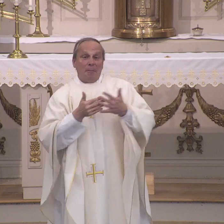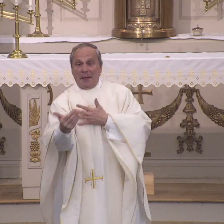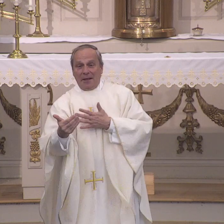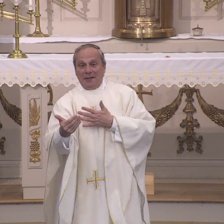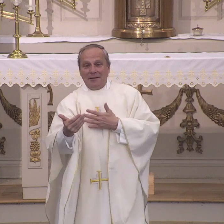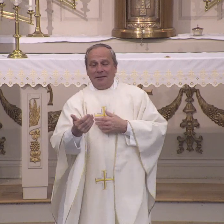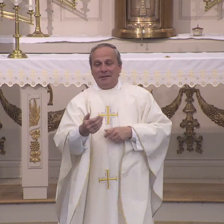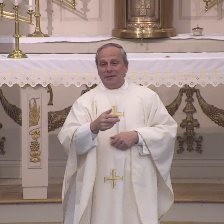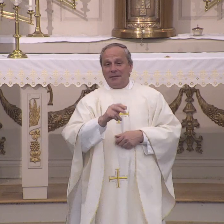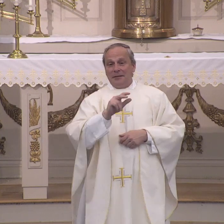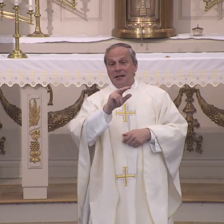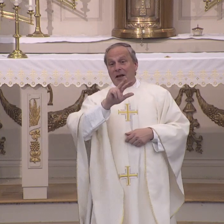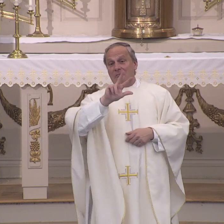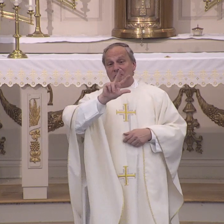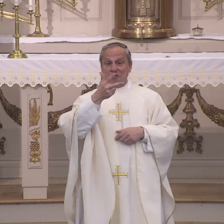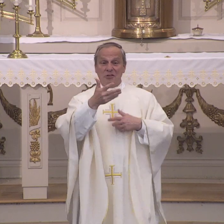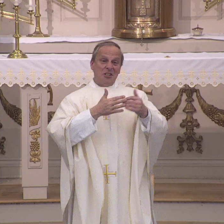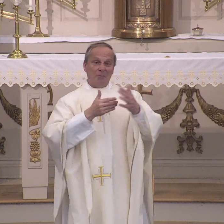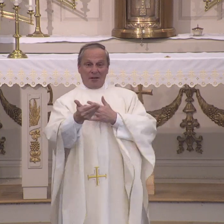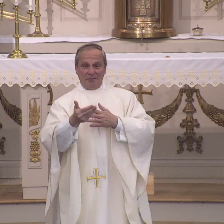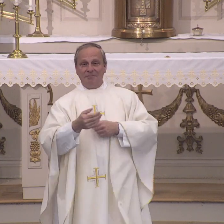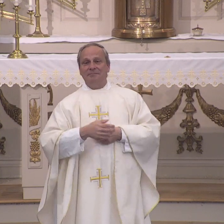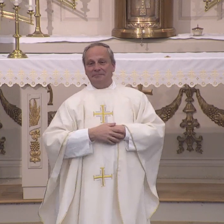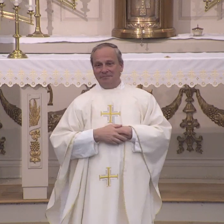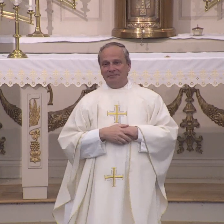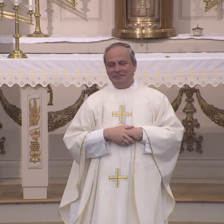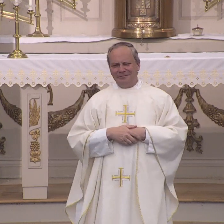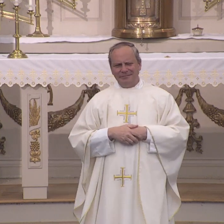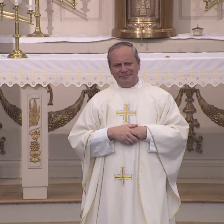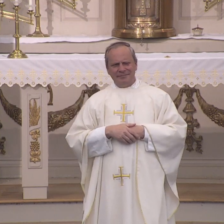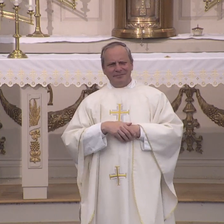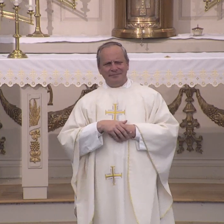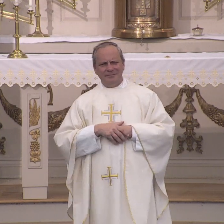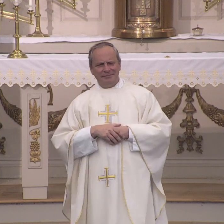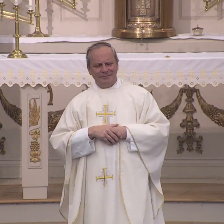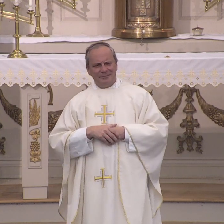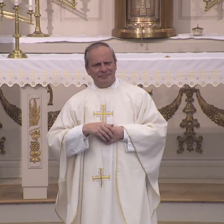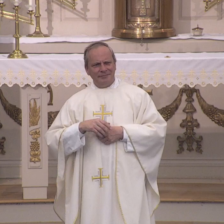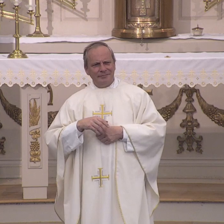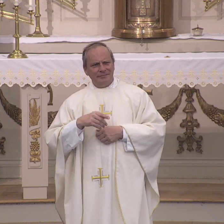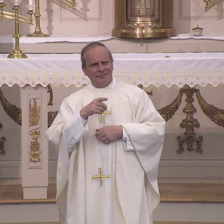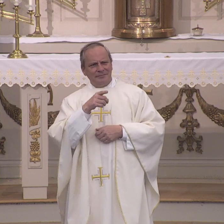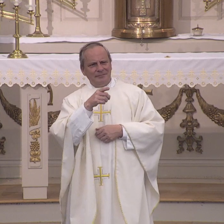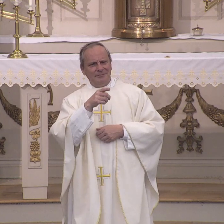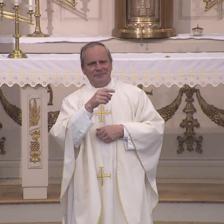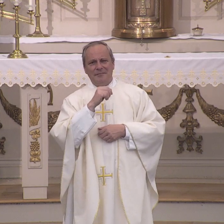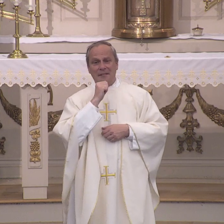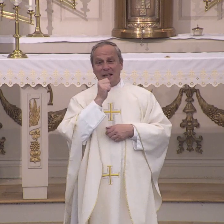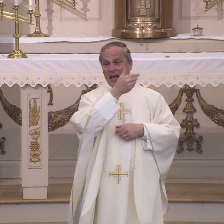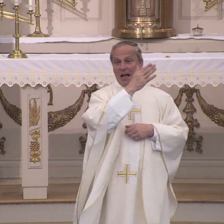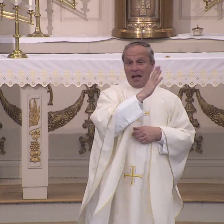means third something. So tertium quid, the third something.